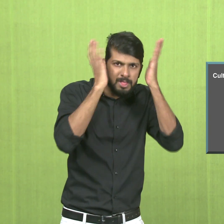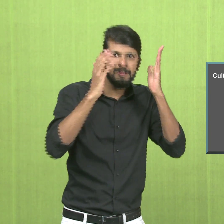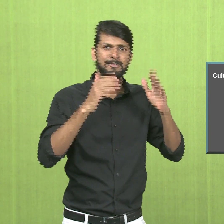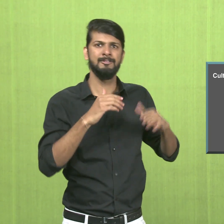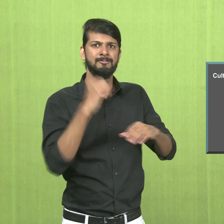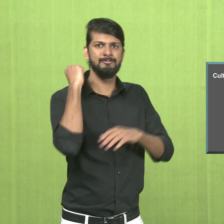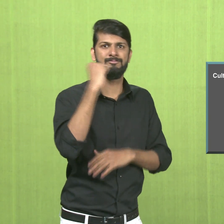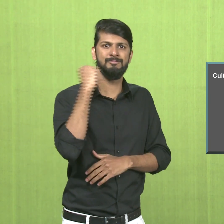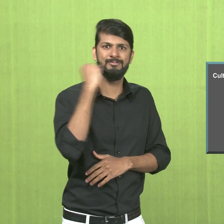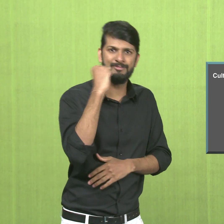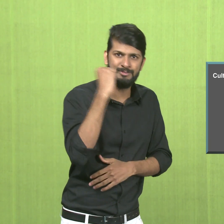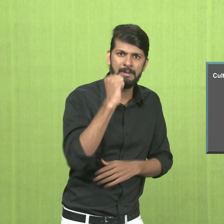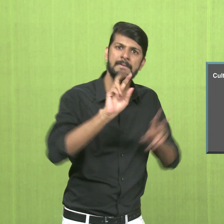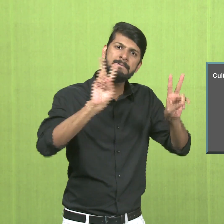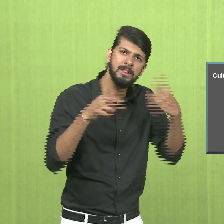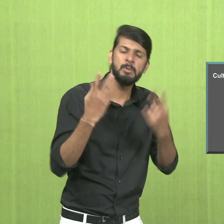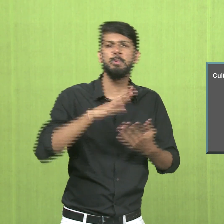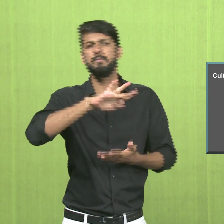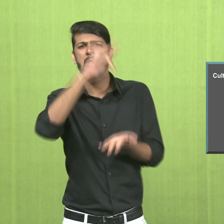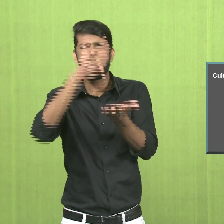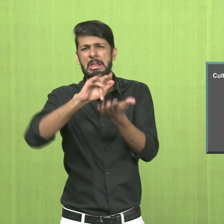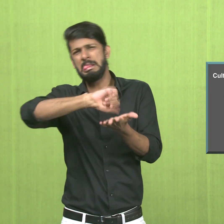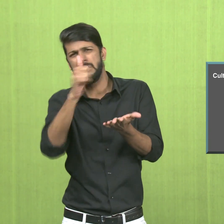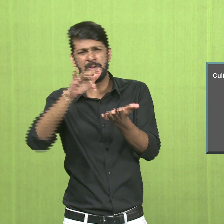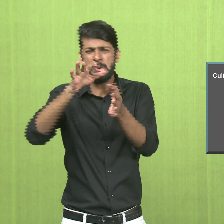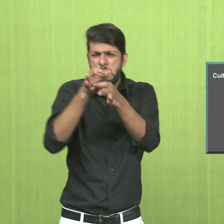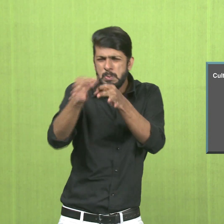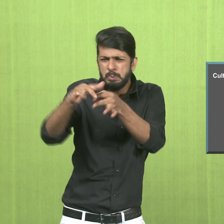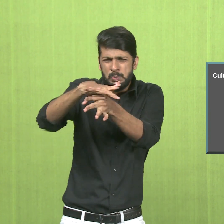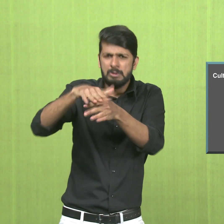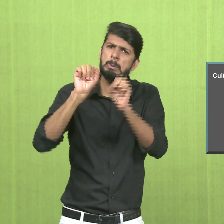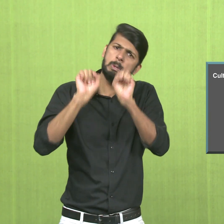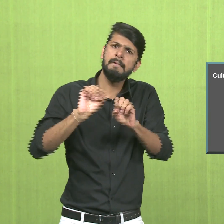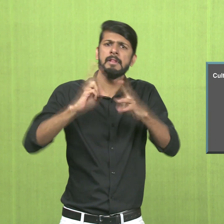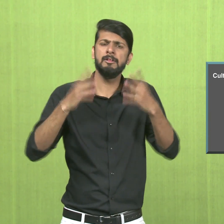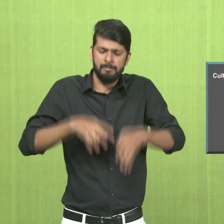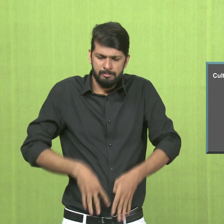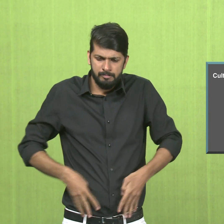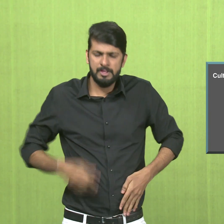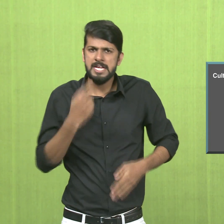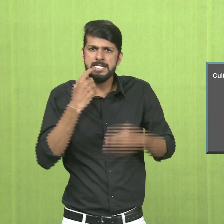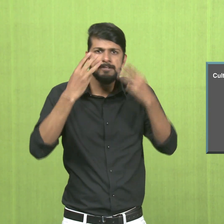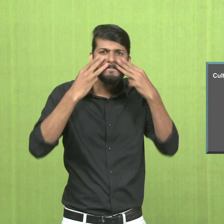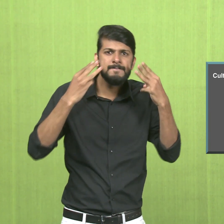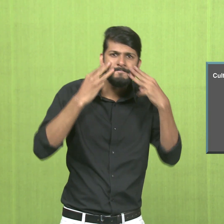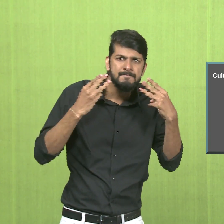The tribal and the native people of the land have their own culture. Rural areas,